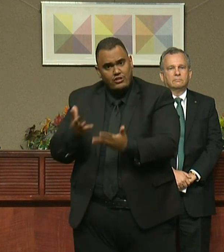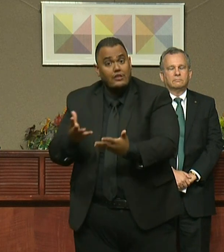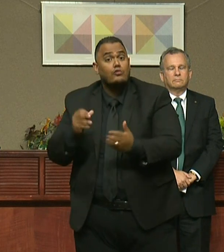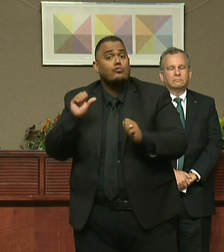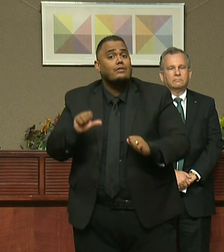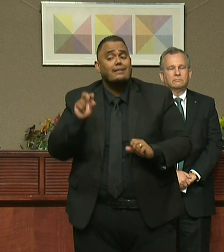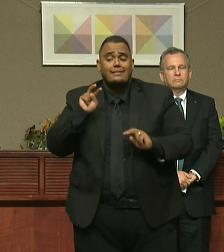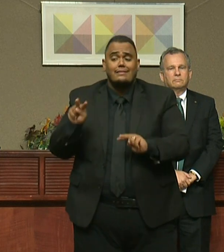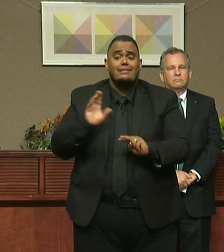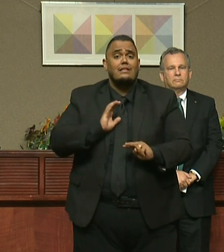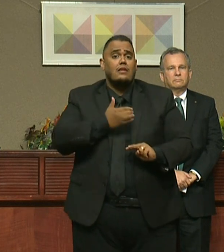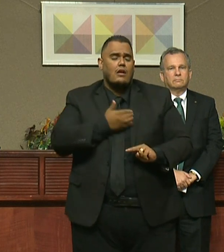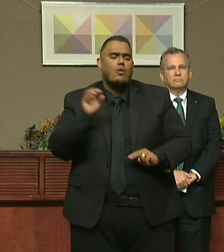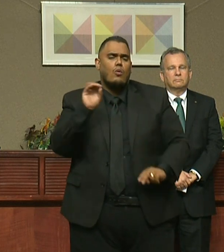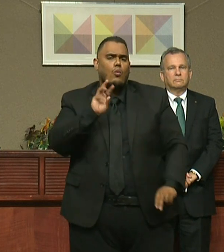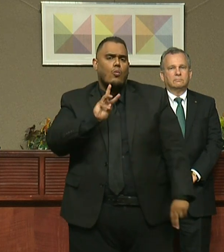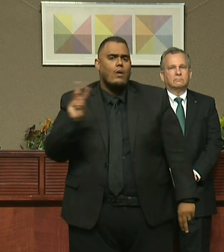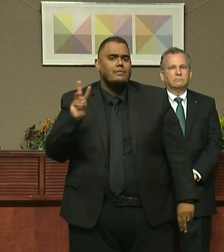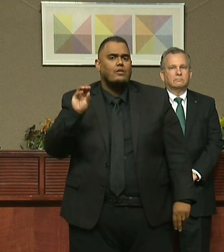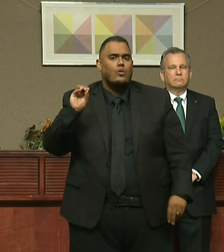website also at